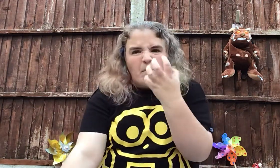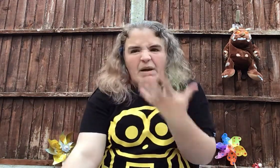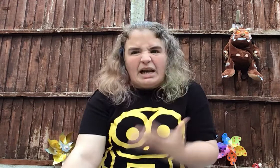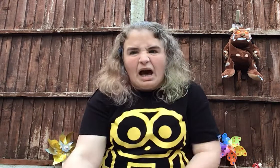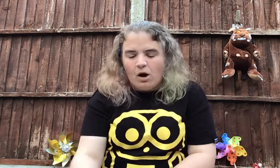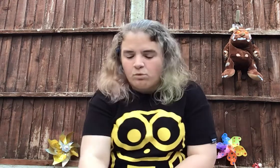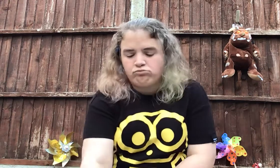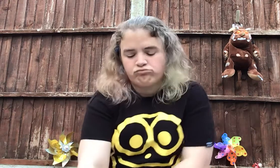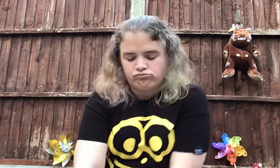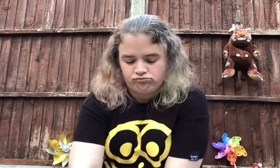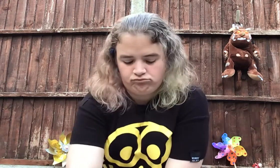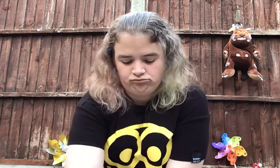Grumpy now.